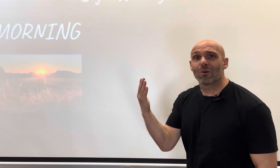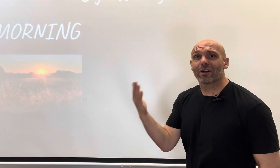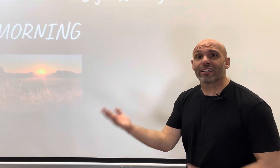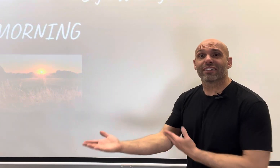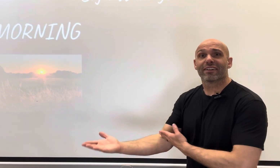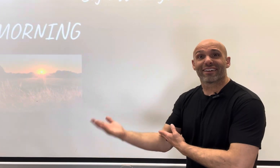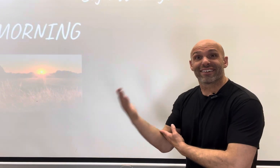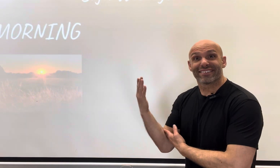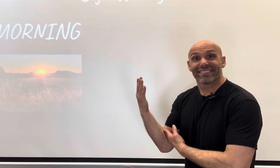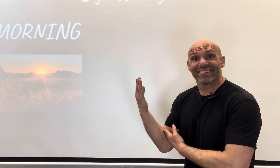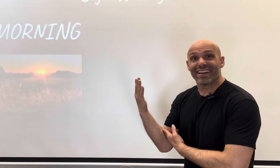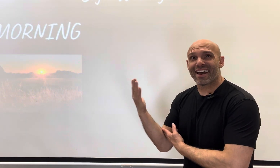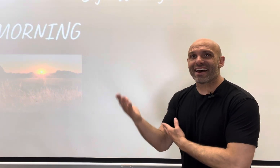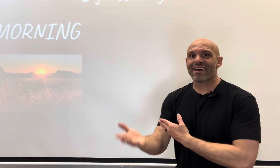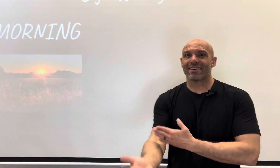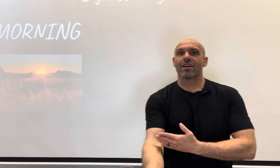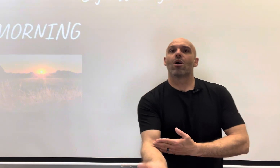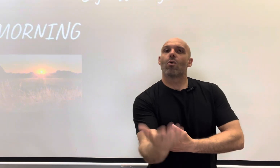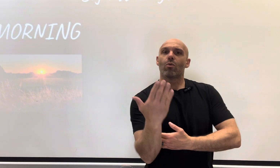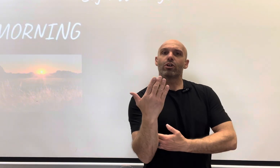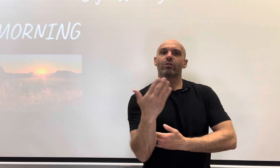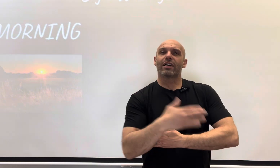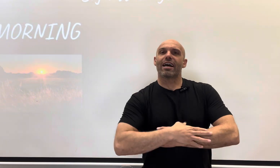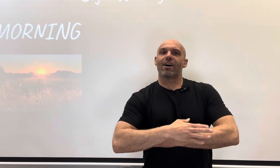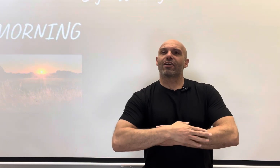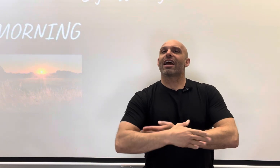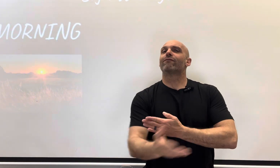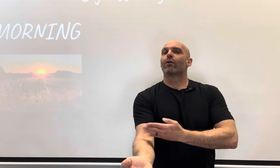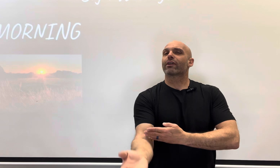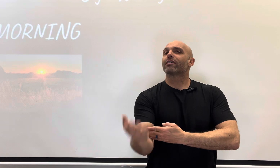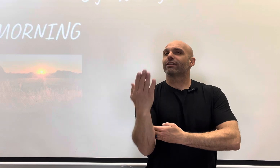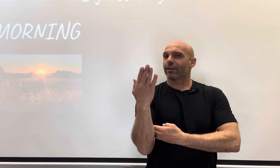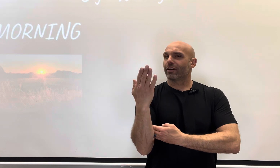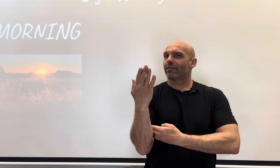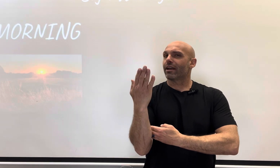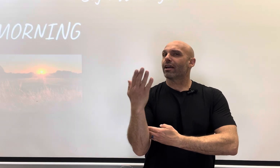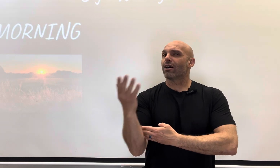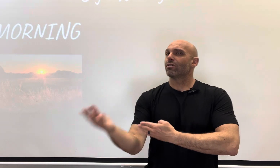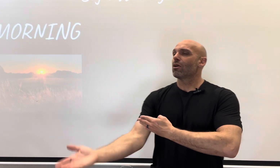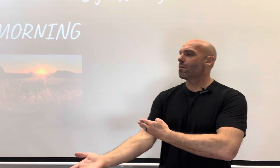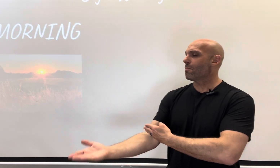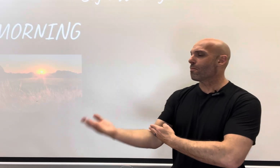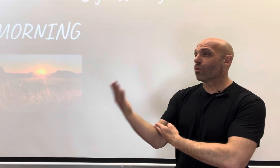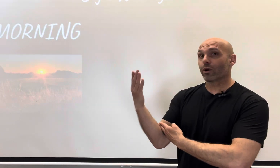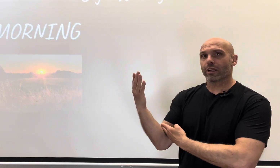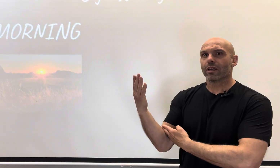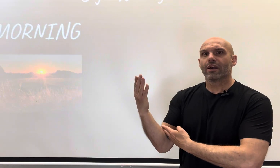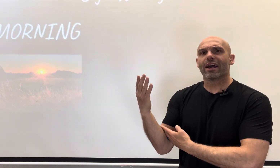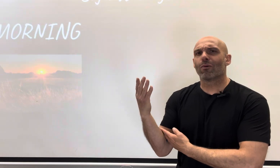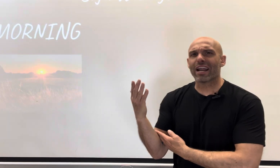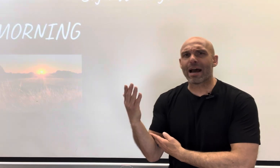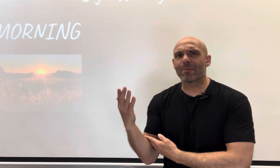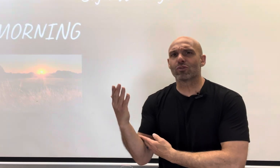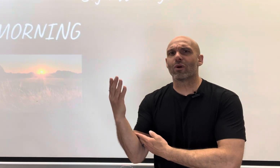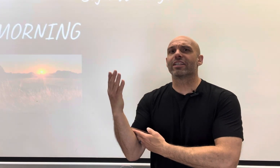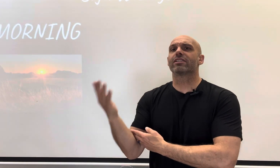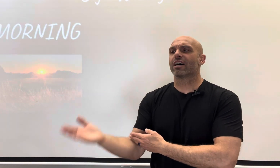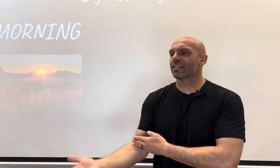morning. Yeah. We'll use the other hand for clarity right now. Morning. Now, what happens when the sun